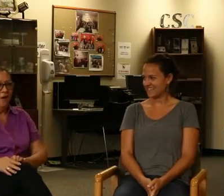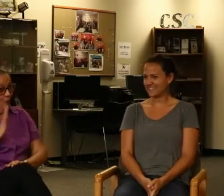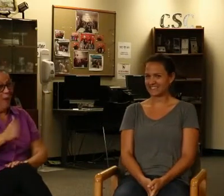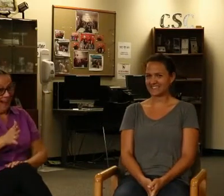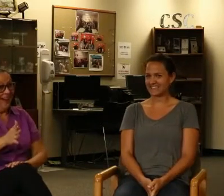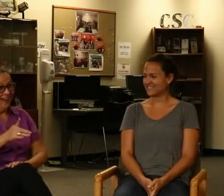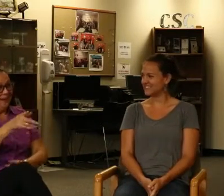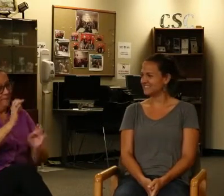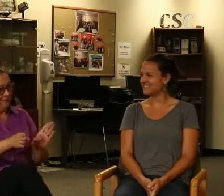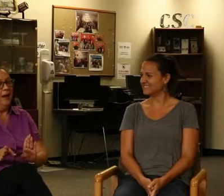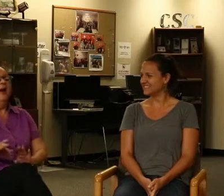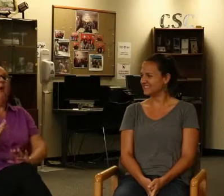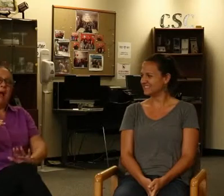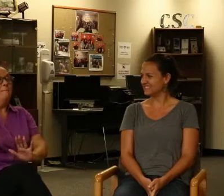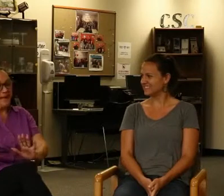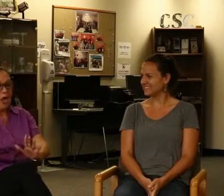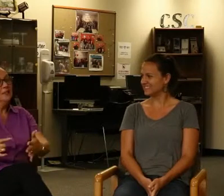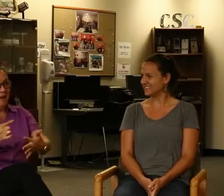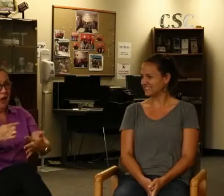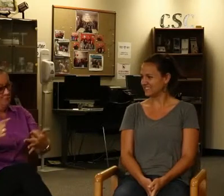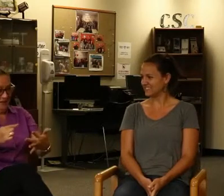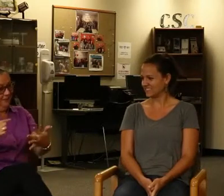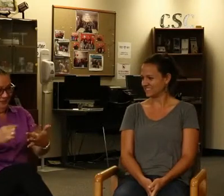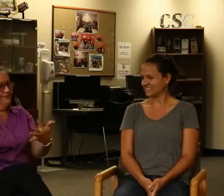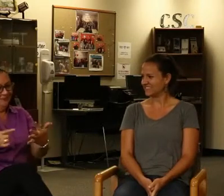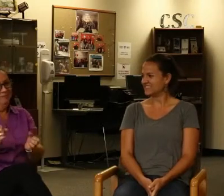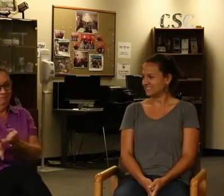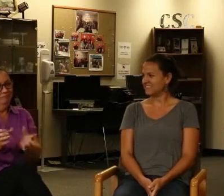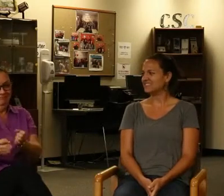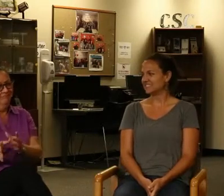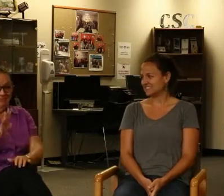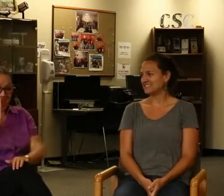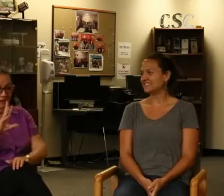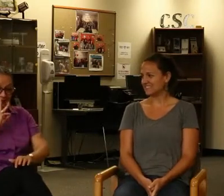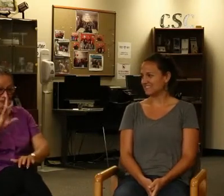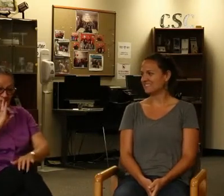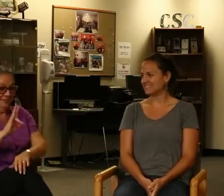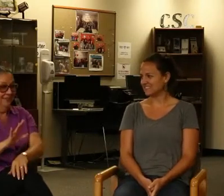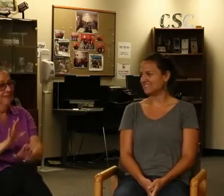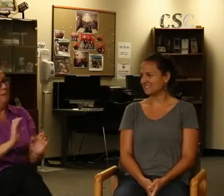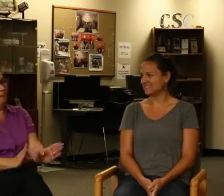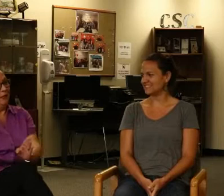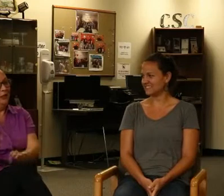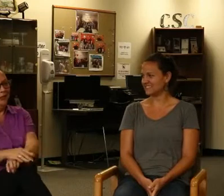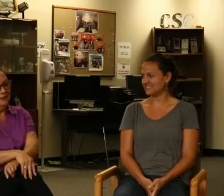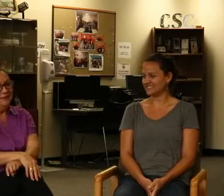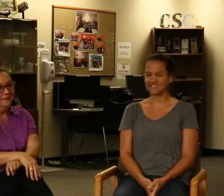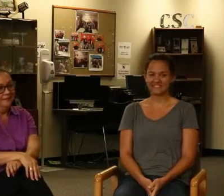like, oh, wow. So be prepared. Eventually you're going to have to, well, because of this and that and the other thing, when he's, older, 6,